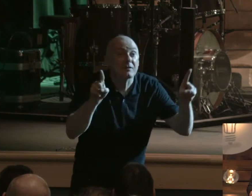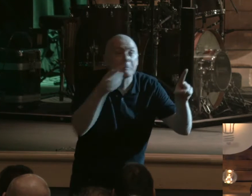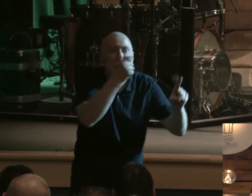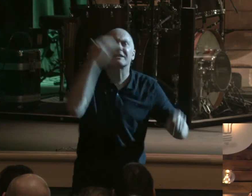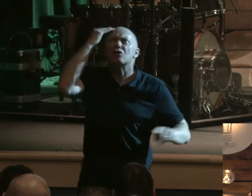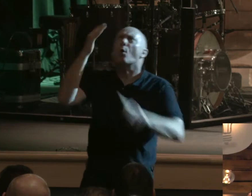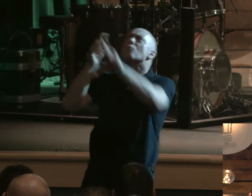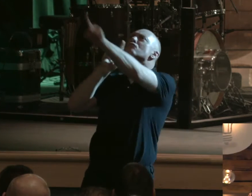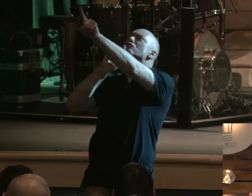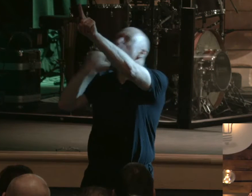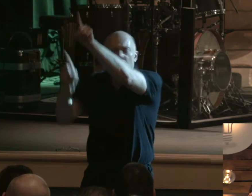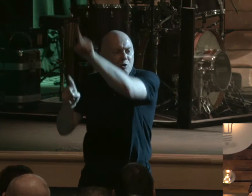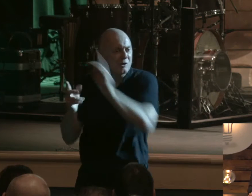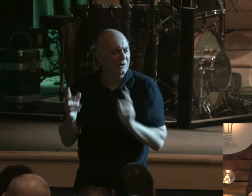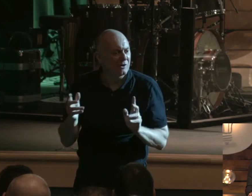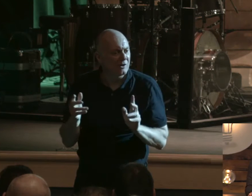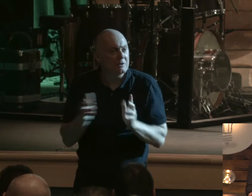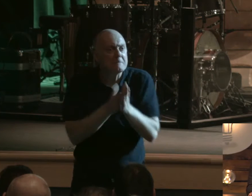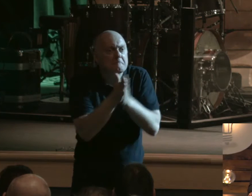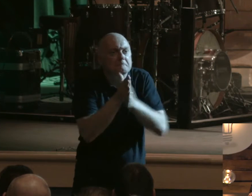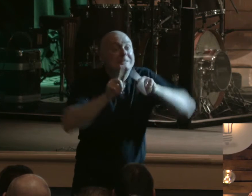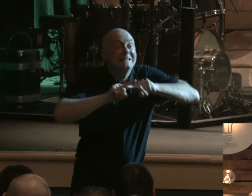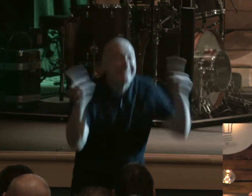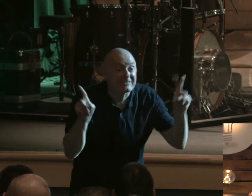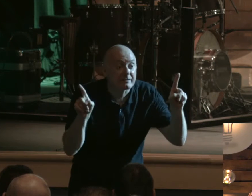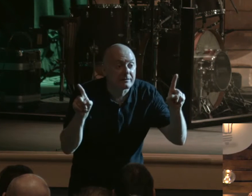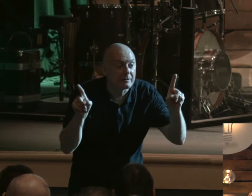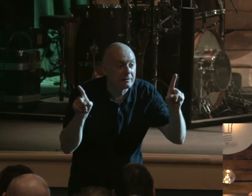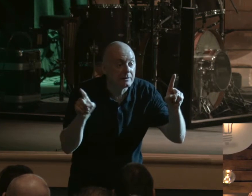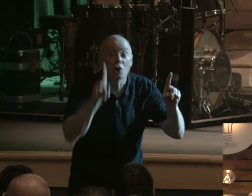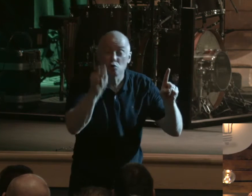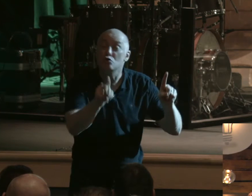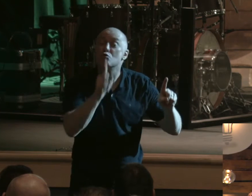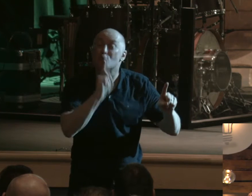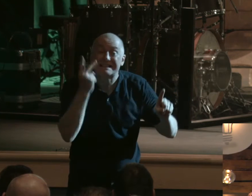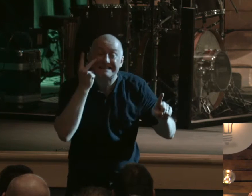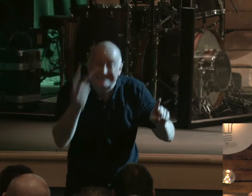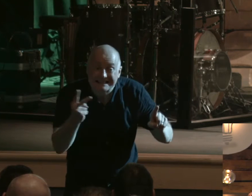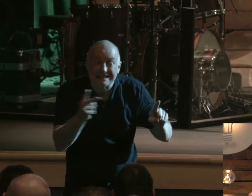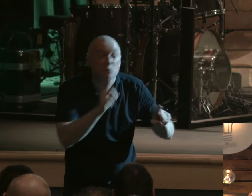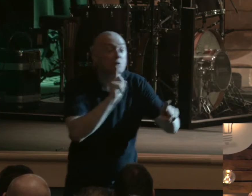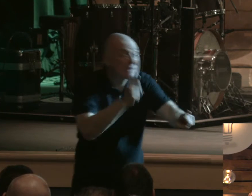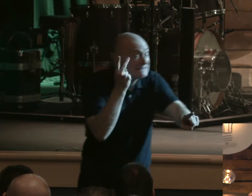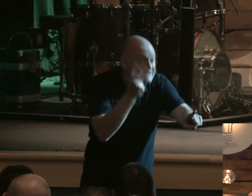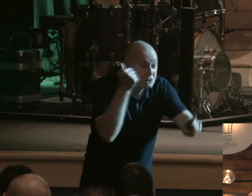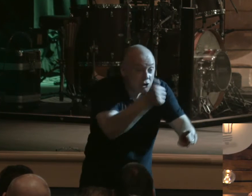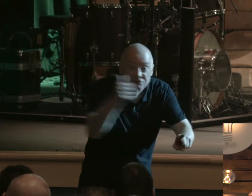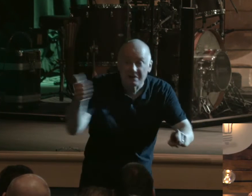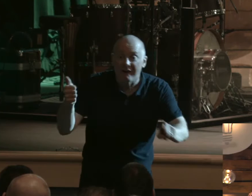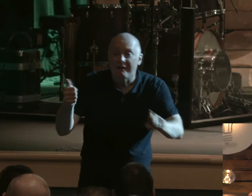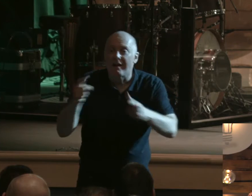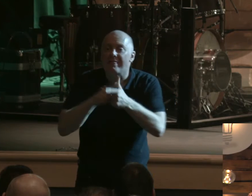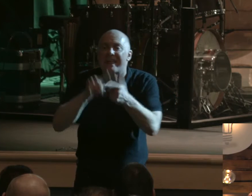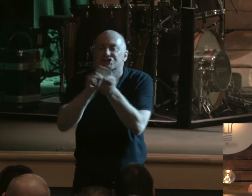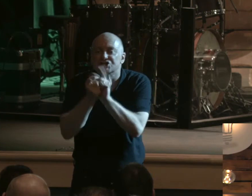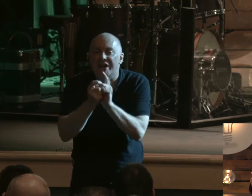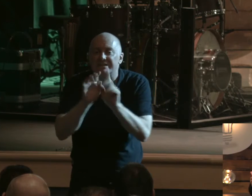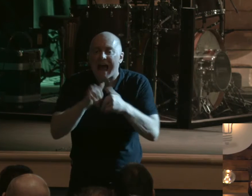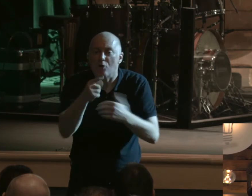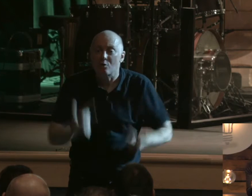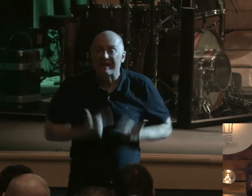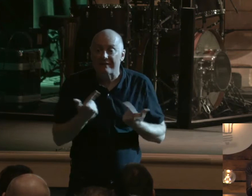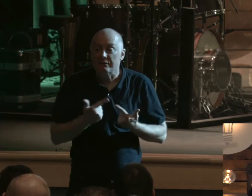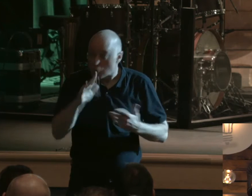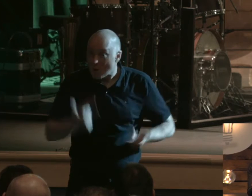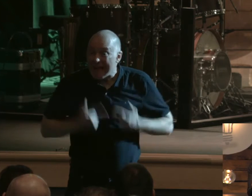true. What motivates us? Do you really see? Do we really see? If we really see, it changes how we live. Is your